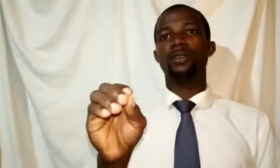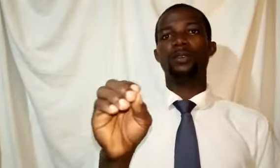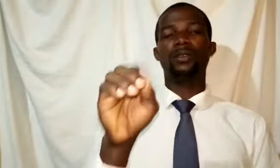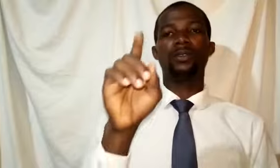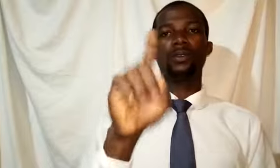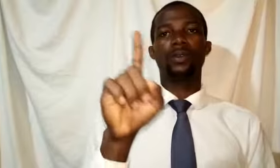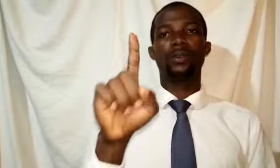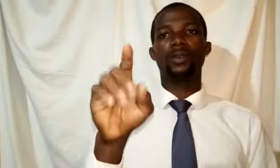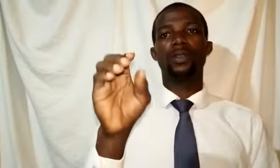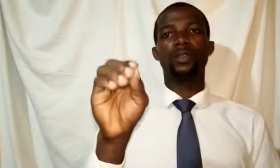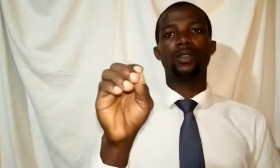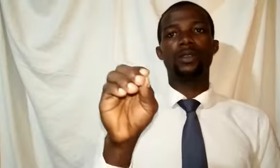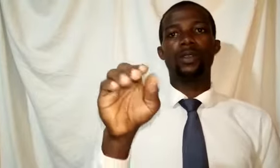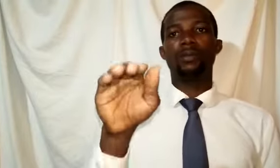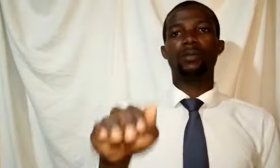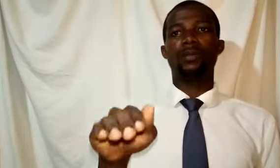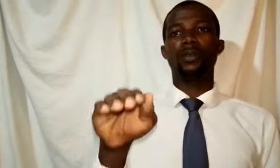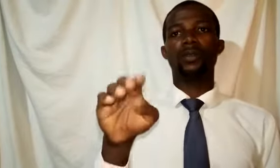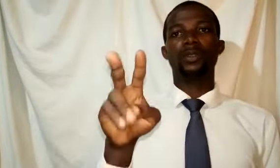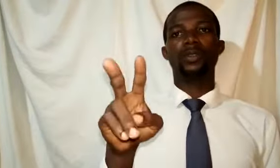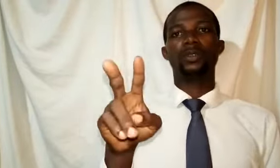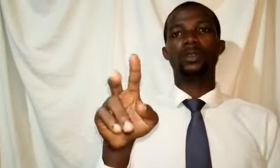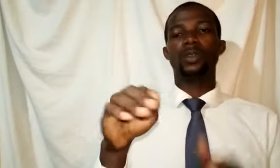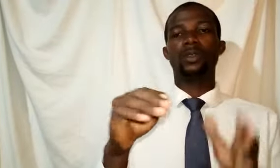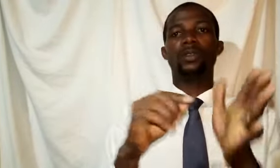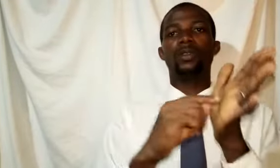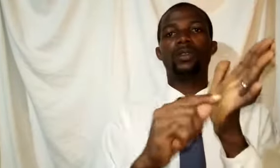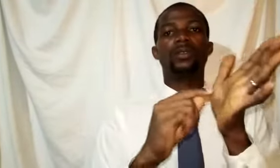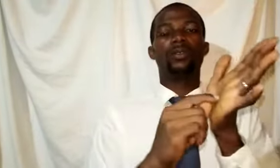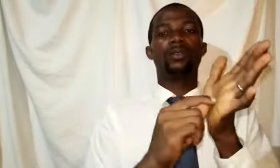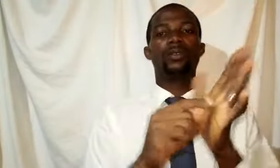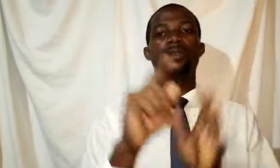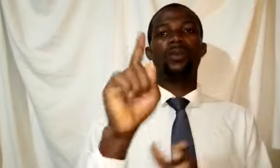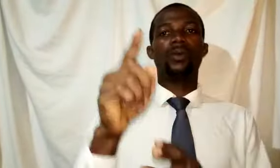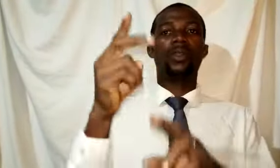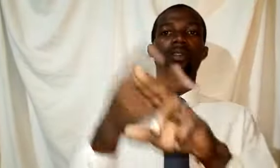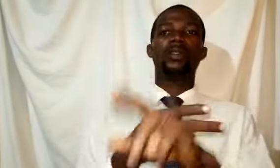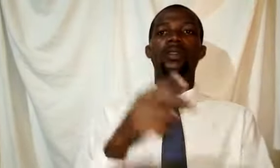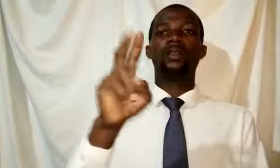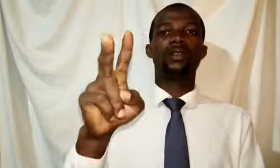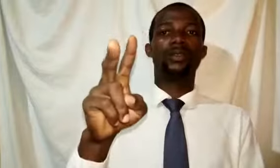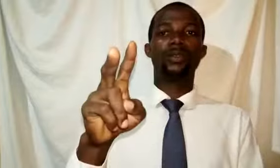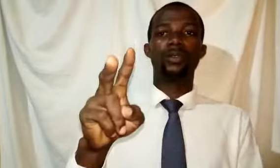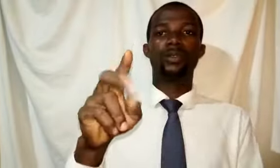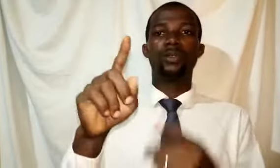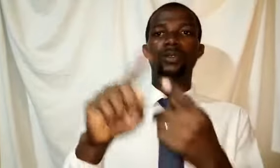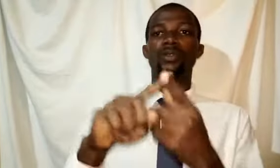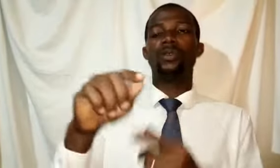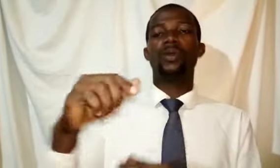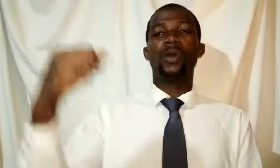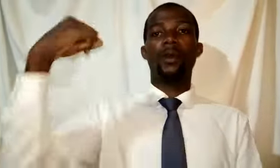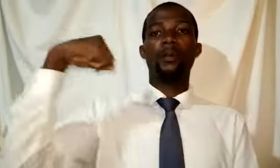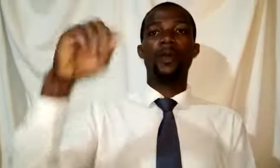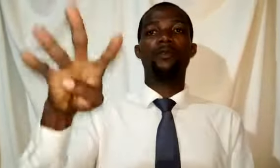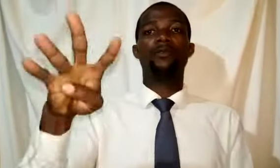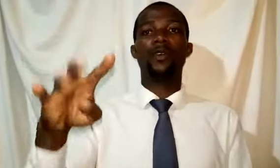10110 base 2 equals 1 times 2 raised to power 4 plus 0 times